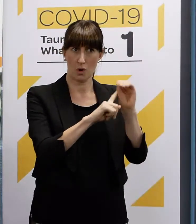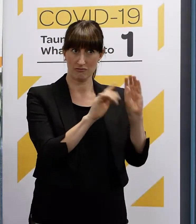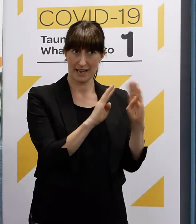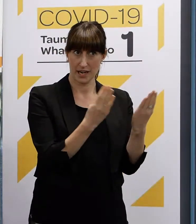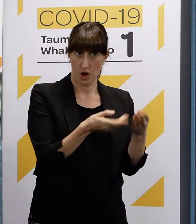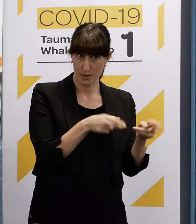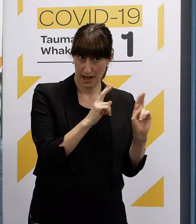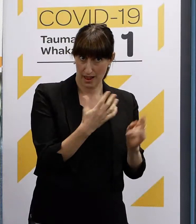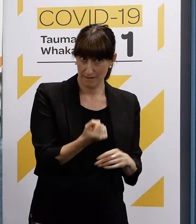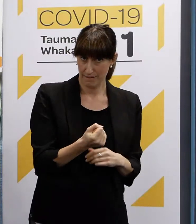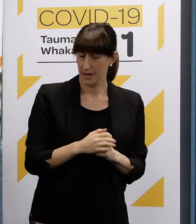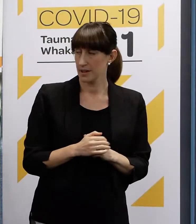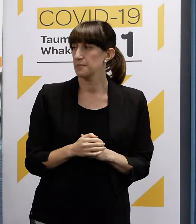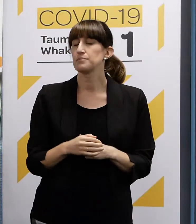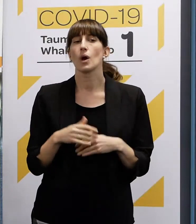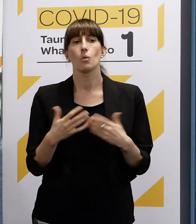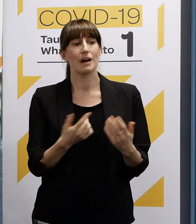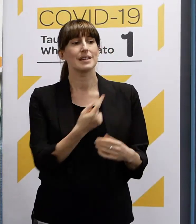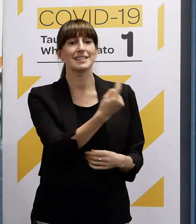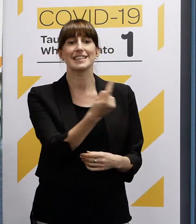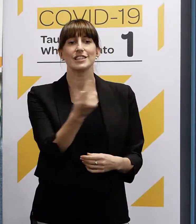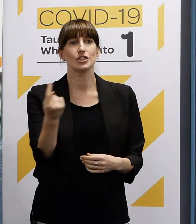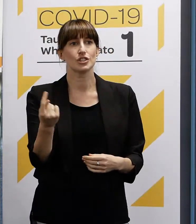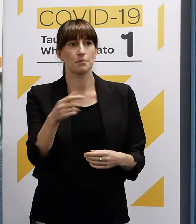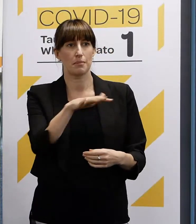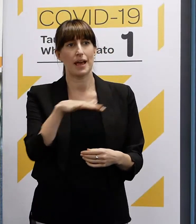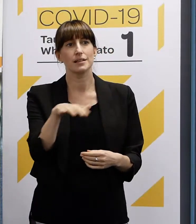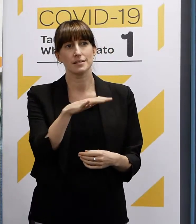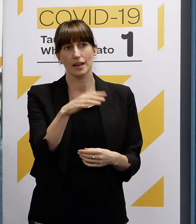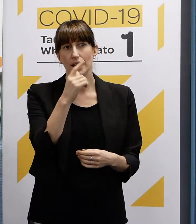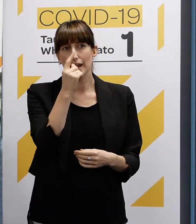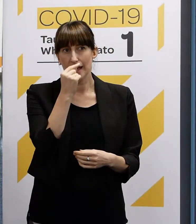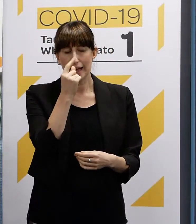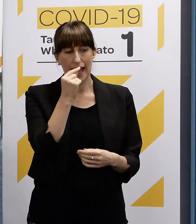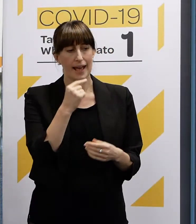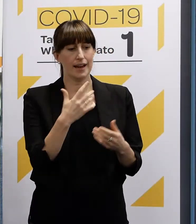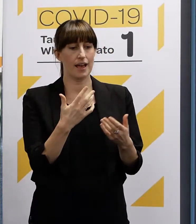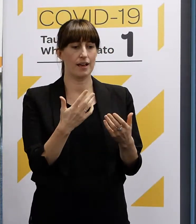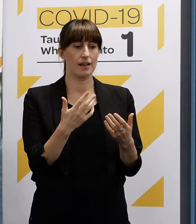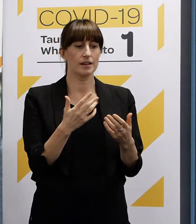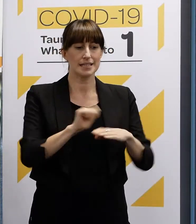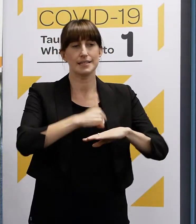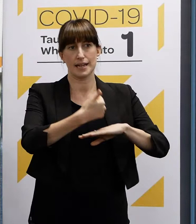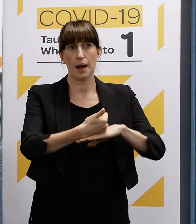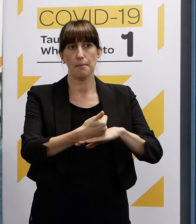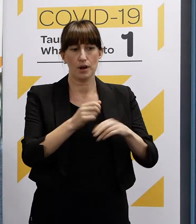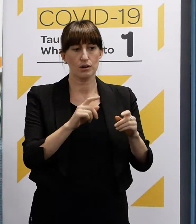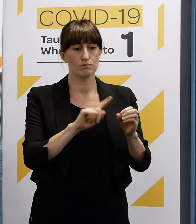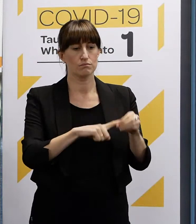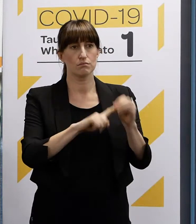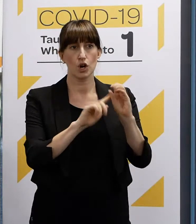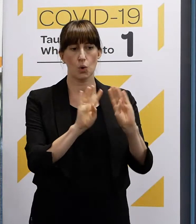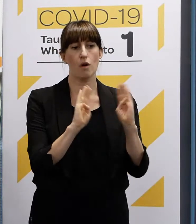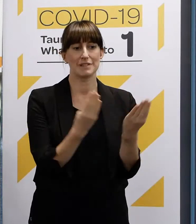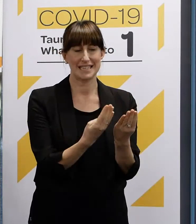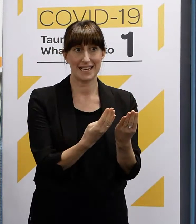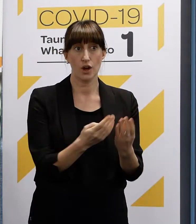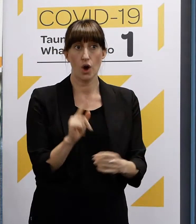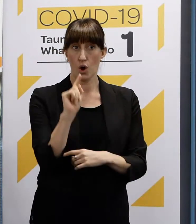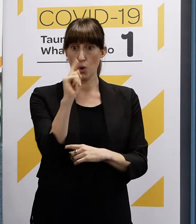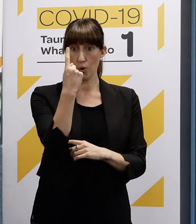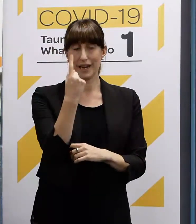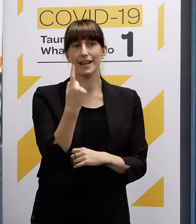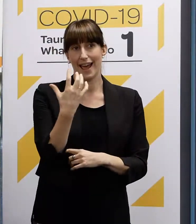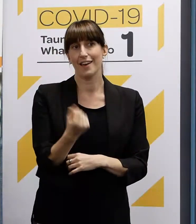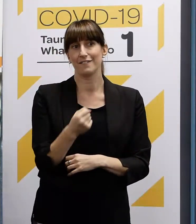a quarantine type arrangement in Auckland, because of the number of hotels. Right from the start, we have used a dedicated facility, the